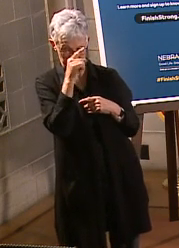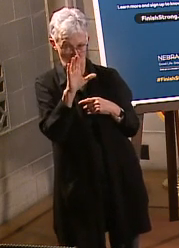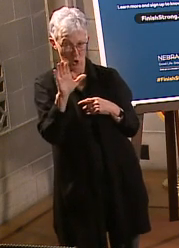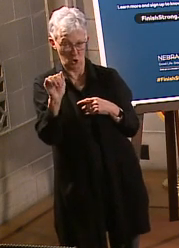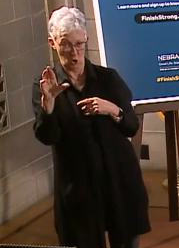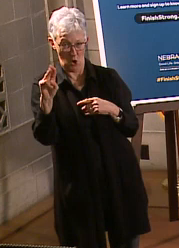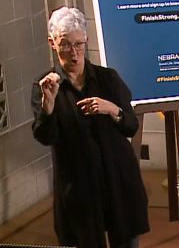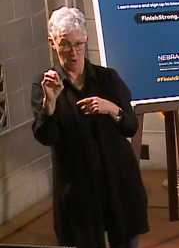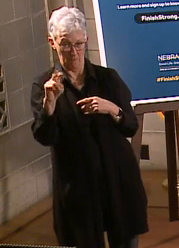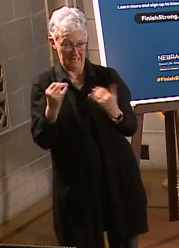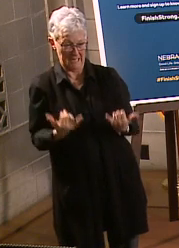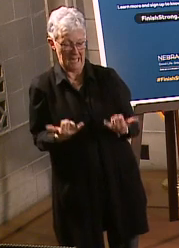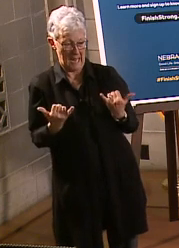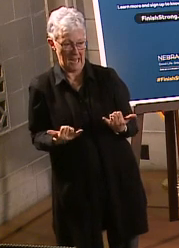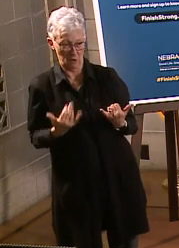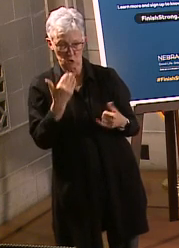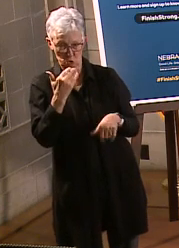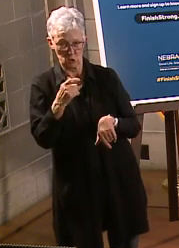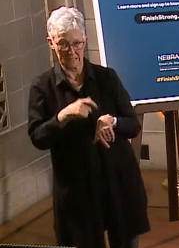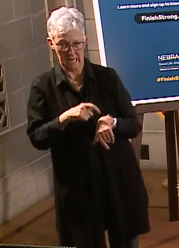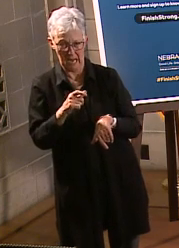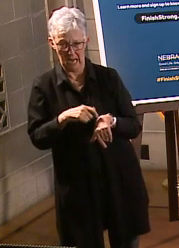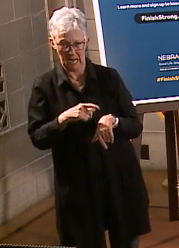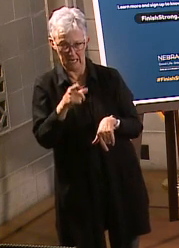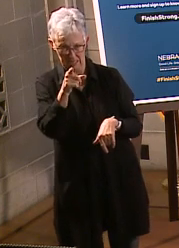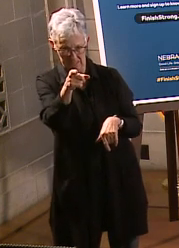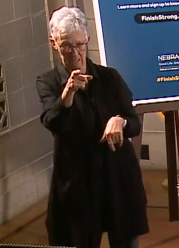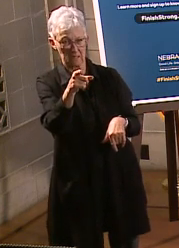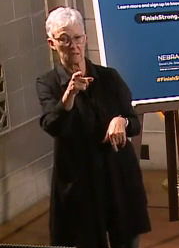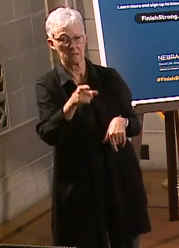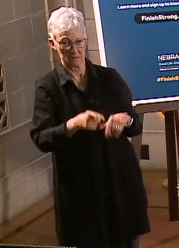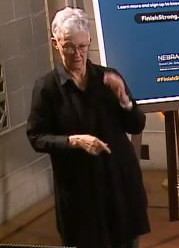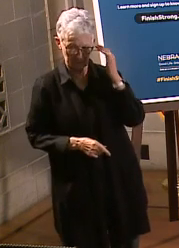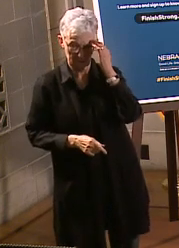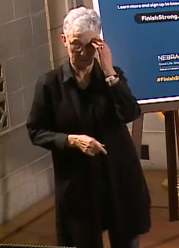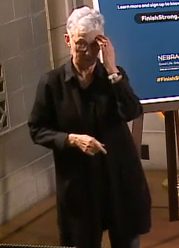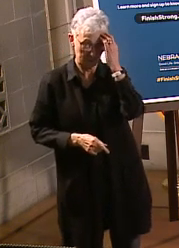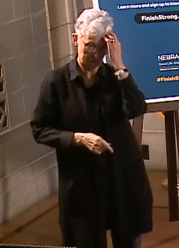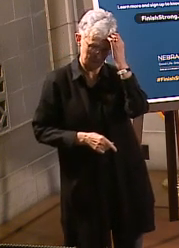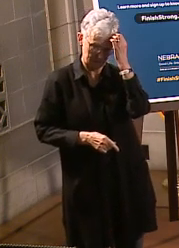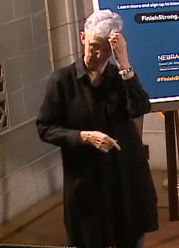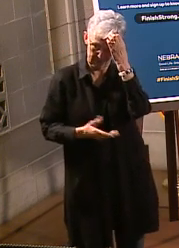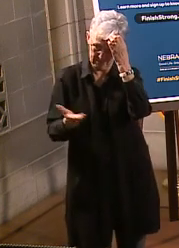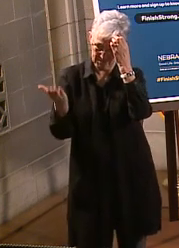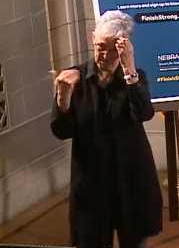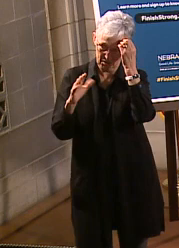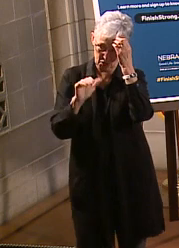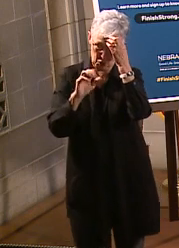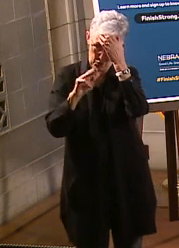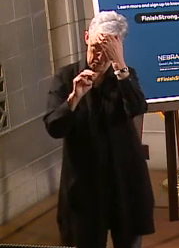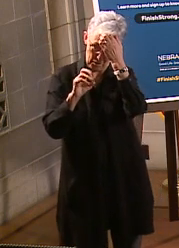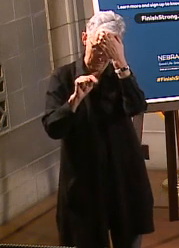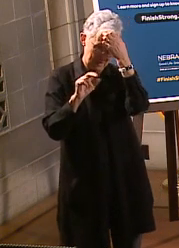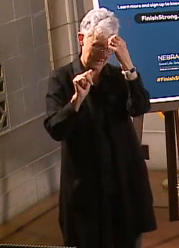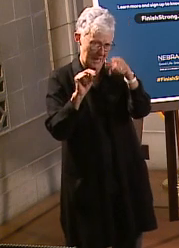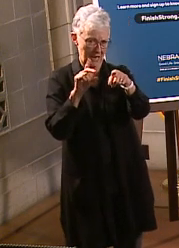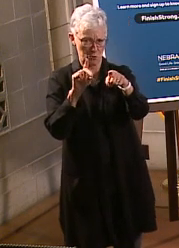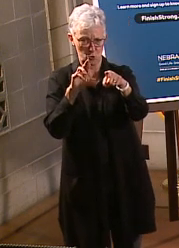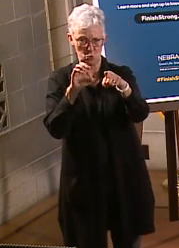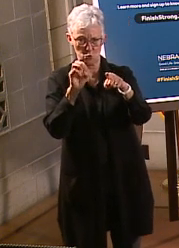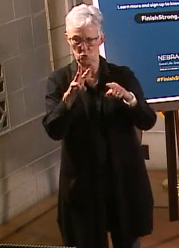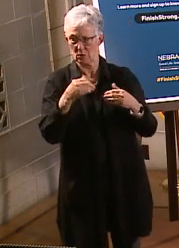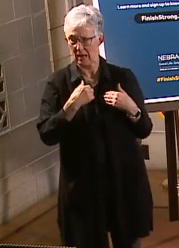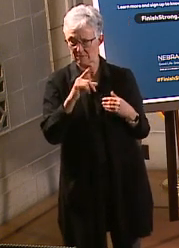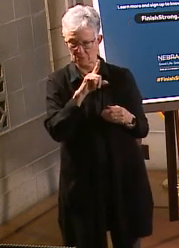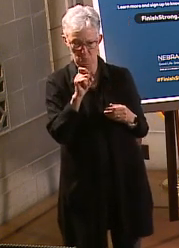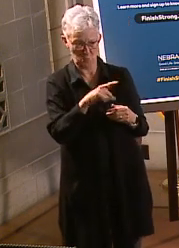ask questions for Carmen. If not, we'll just open up. Andrew, you get was that your hand going up? Yeah. Carmen, you want to come up here real quick, and Andrew will ask you some questions before you have to